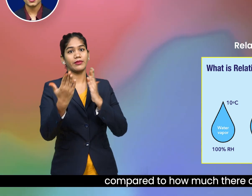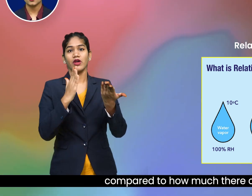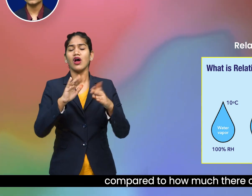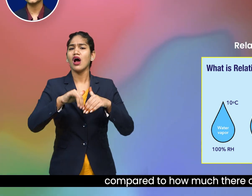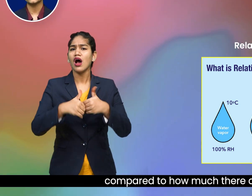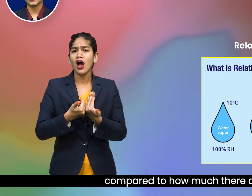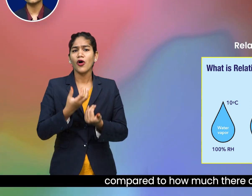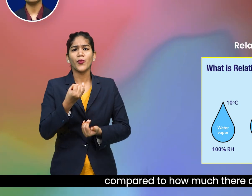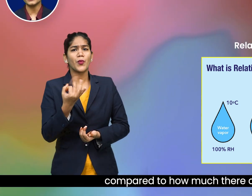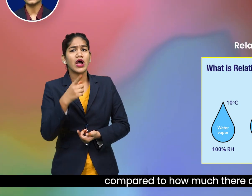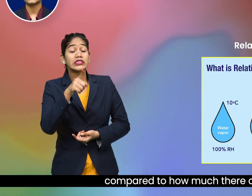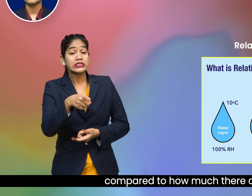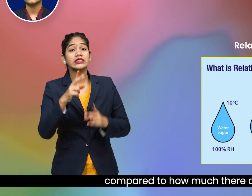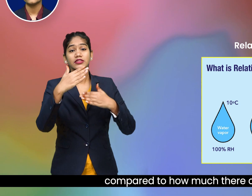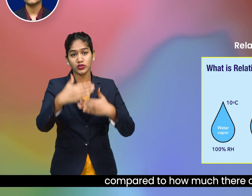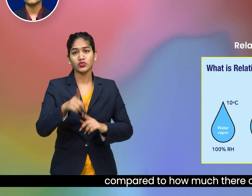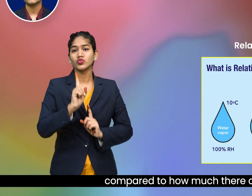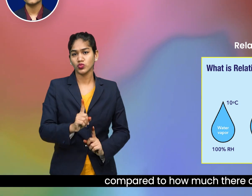to how much there could be.